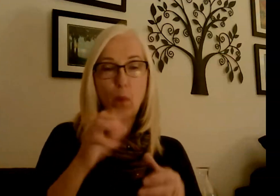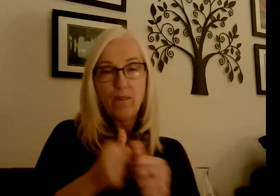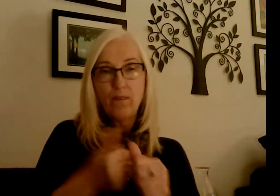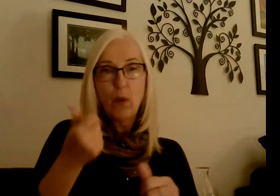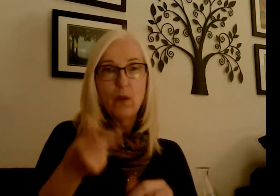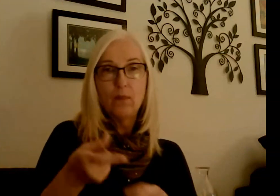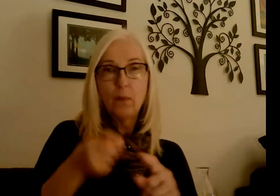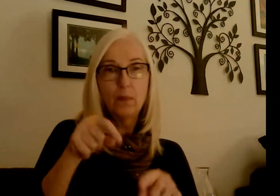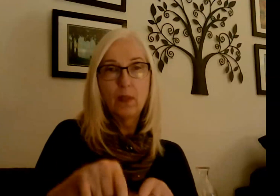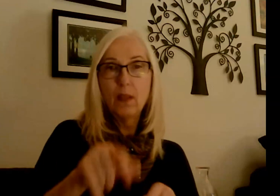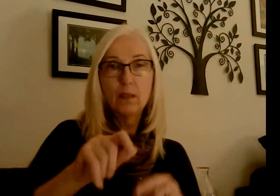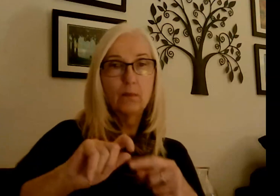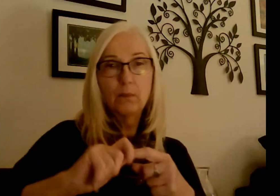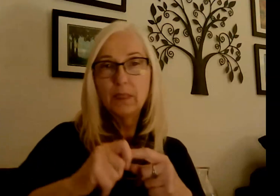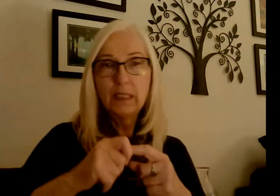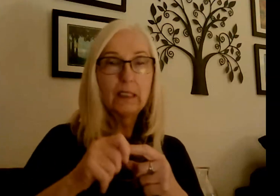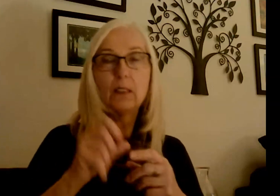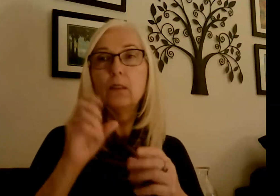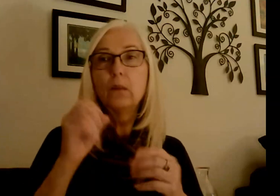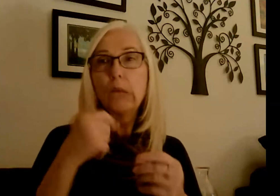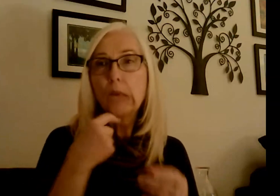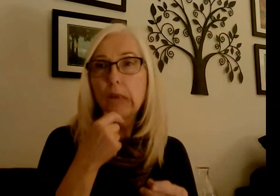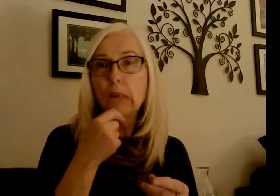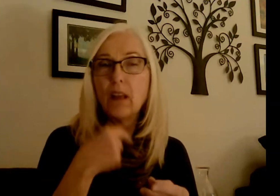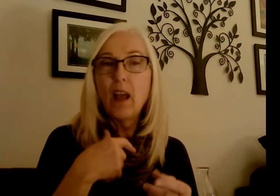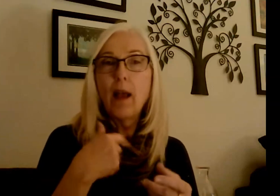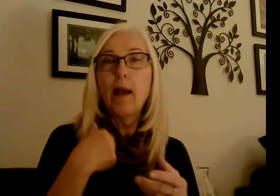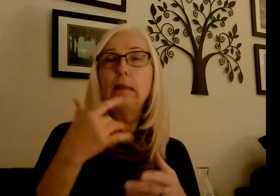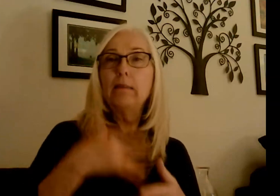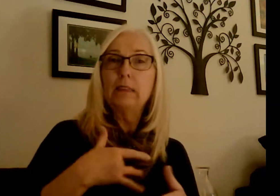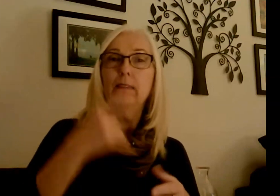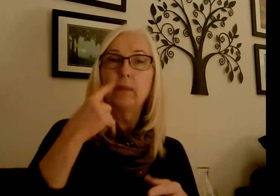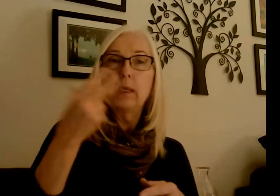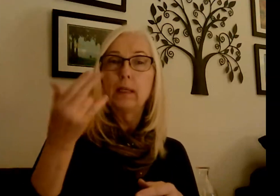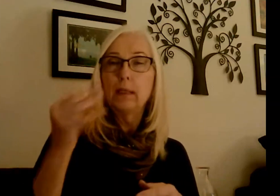I was really struggling, and I was trying to find different things to eat.